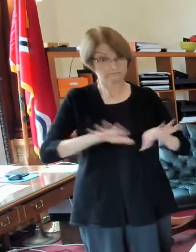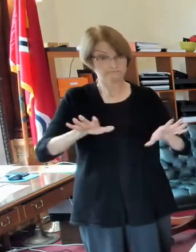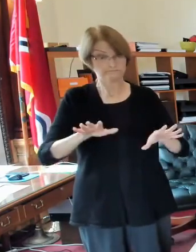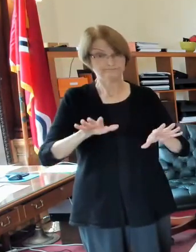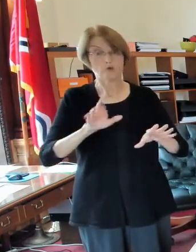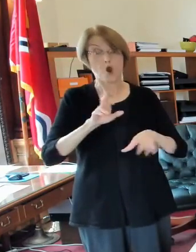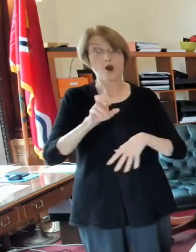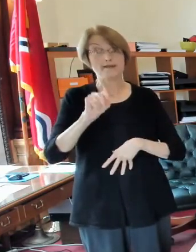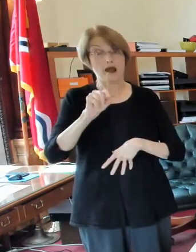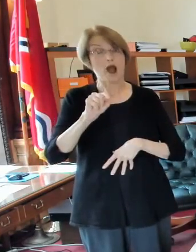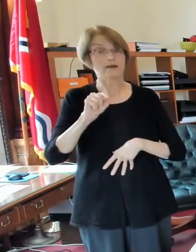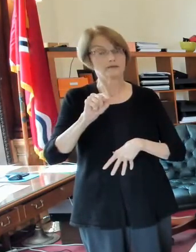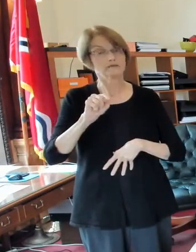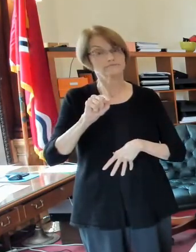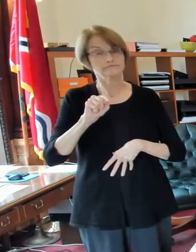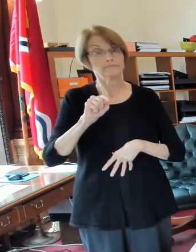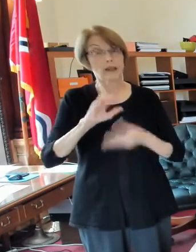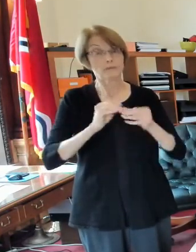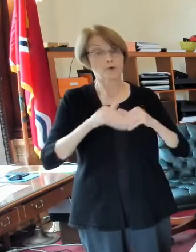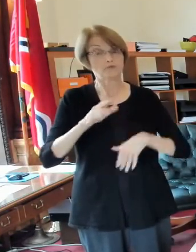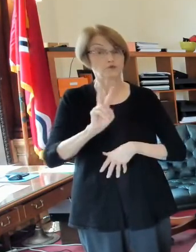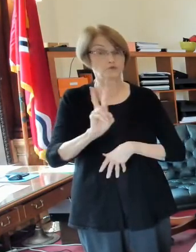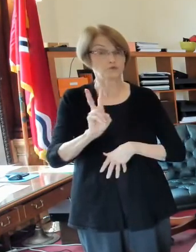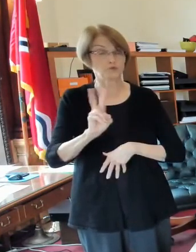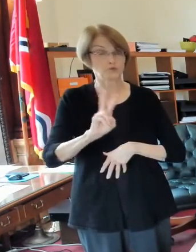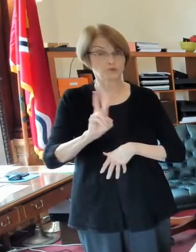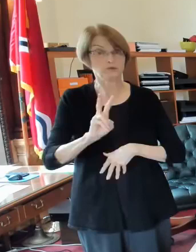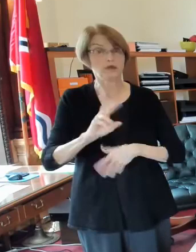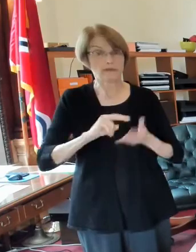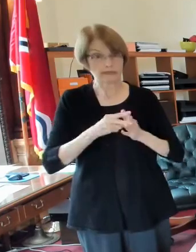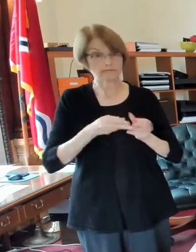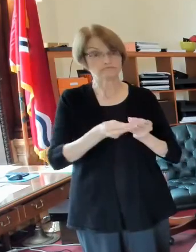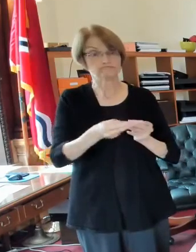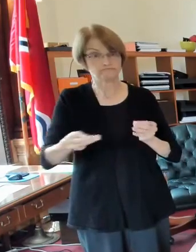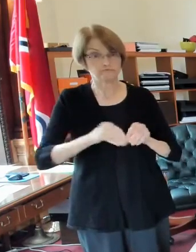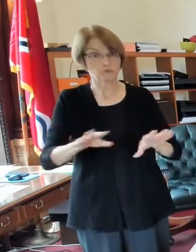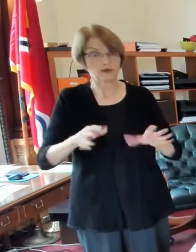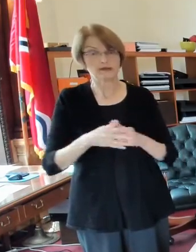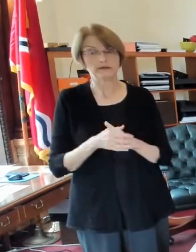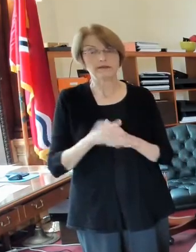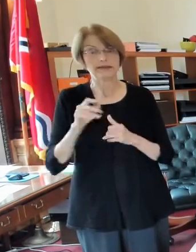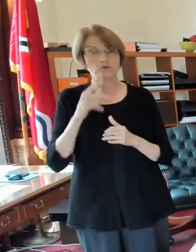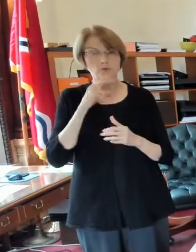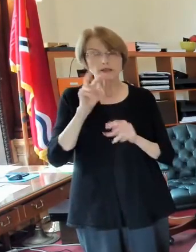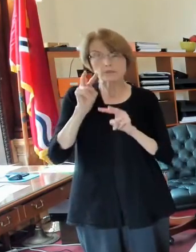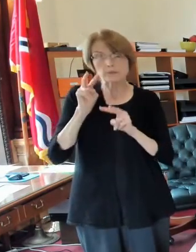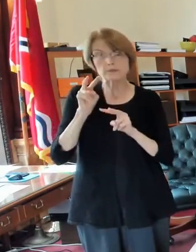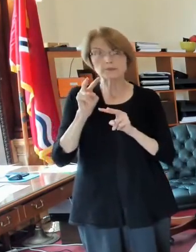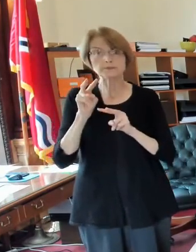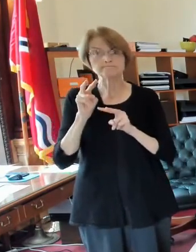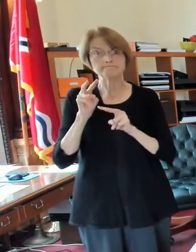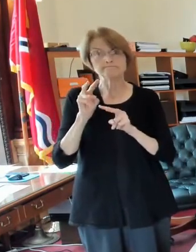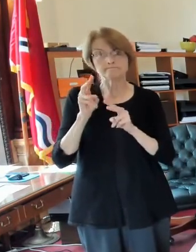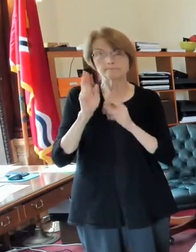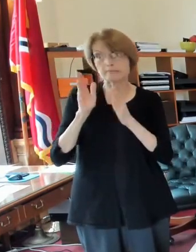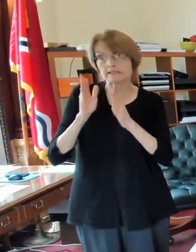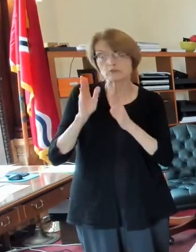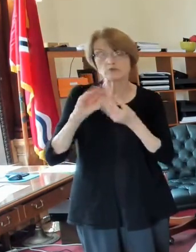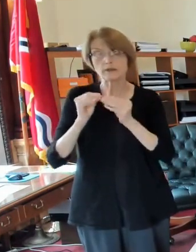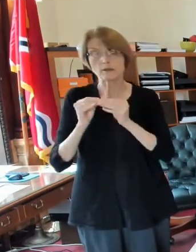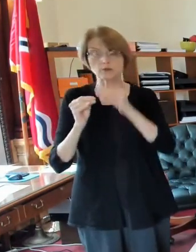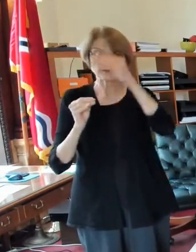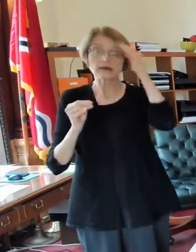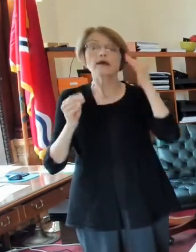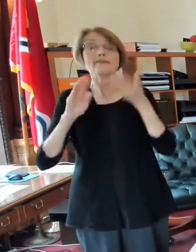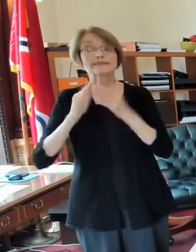factors of over 2. So for those of you that are really looking at the numbers, those are city numbers,